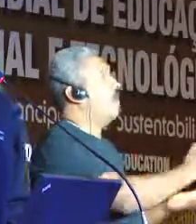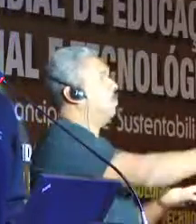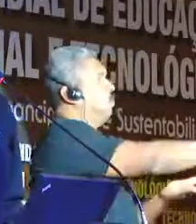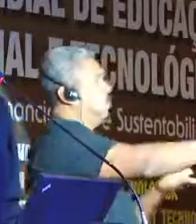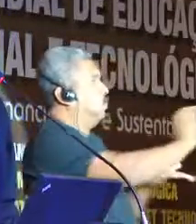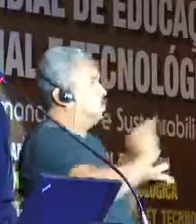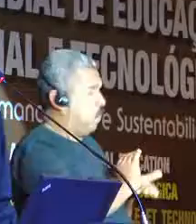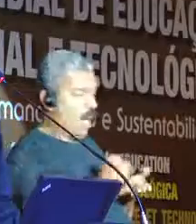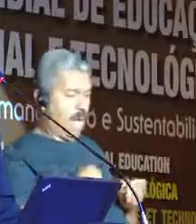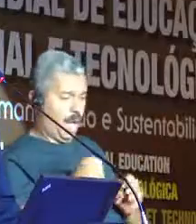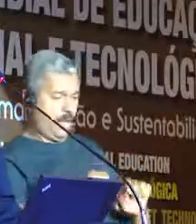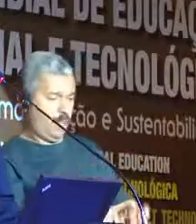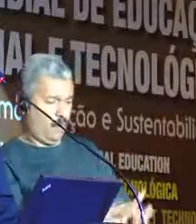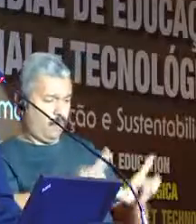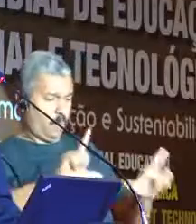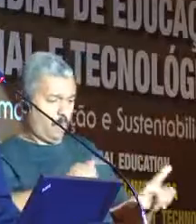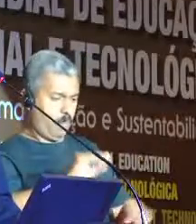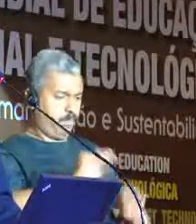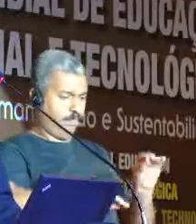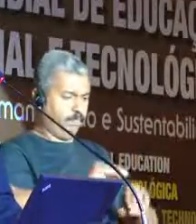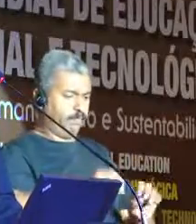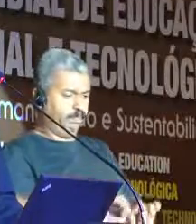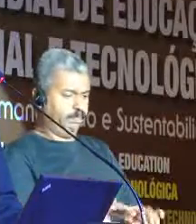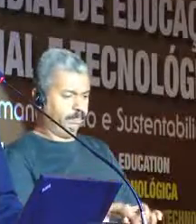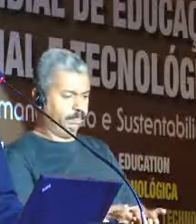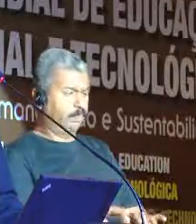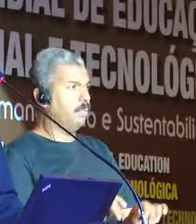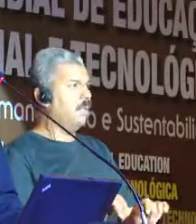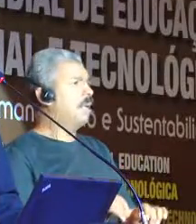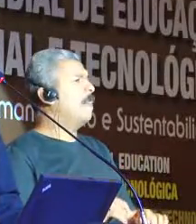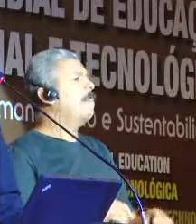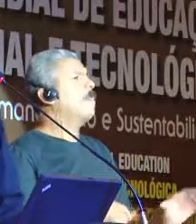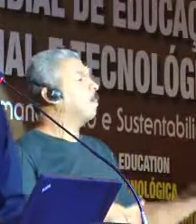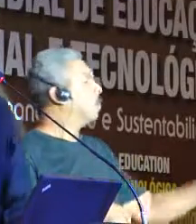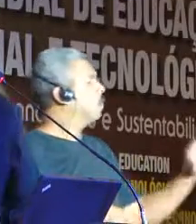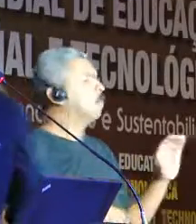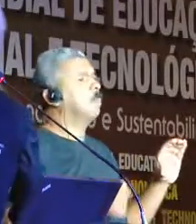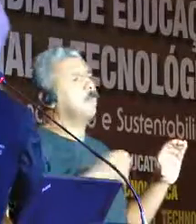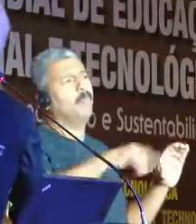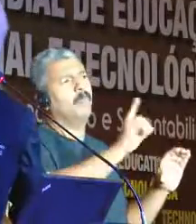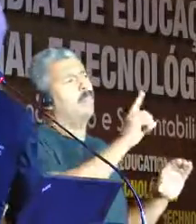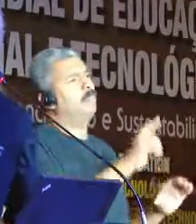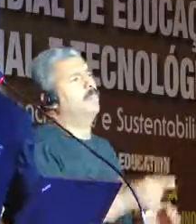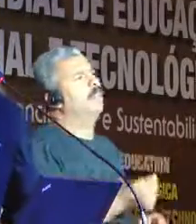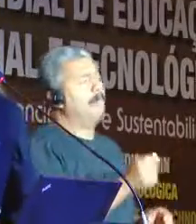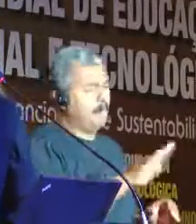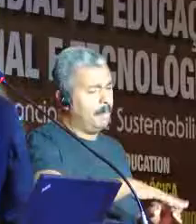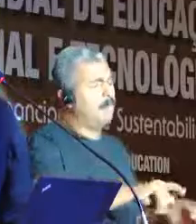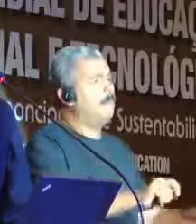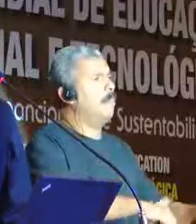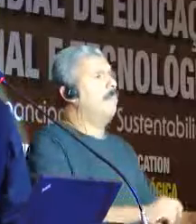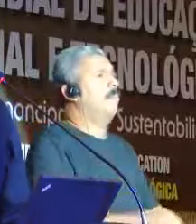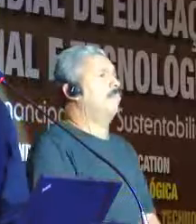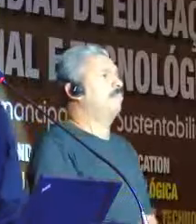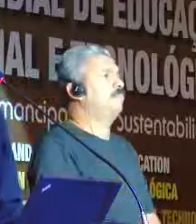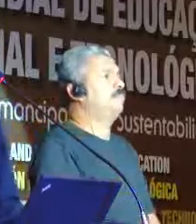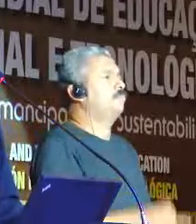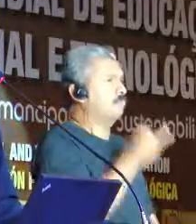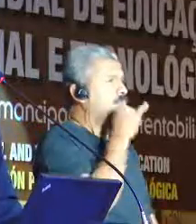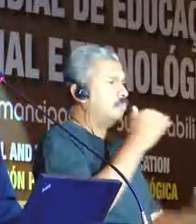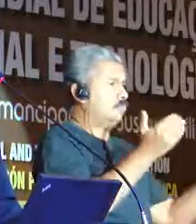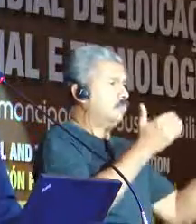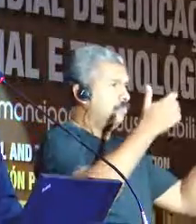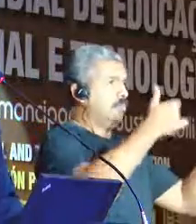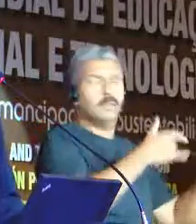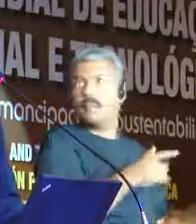of cast-off computer systems sitting on the floor, hooked together with very, very